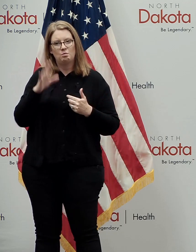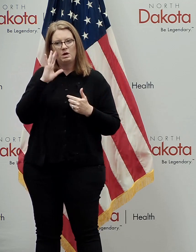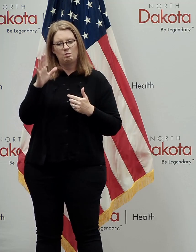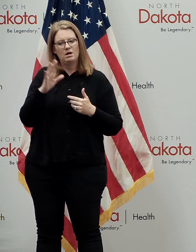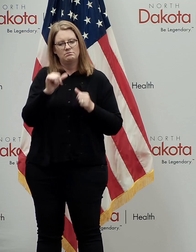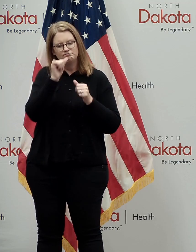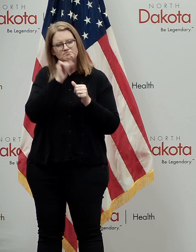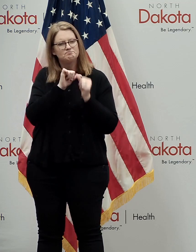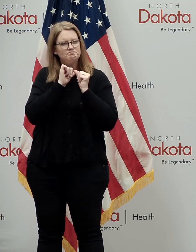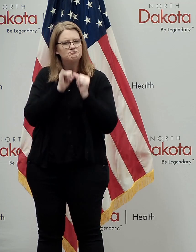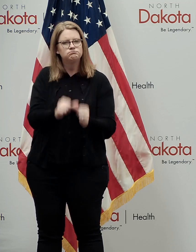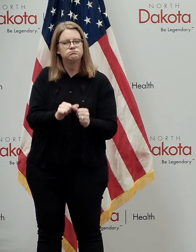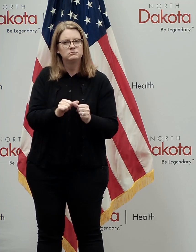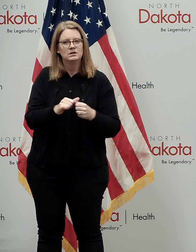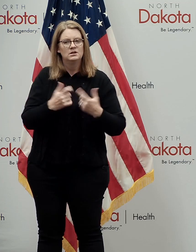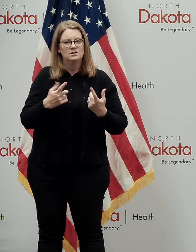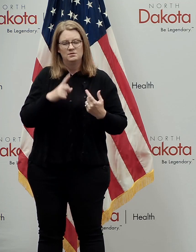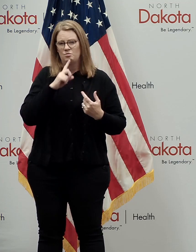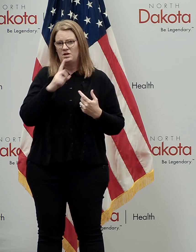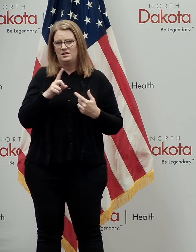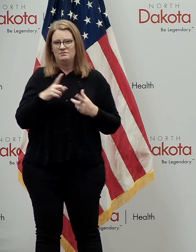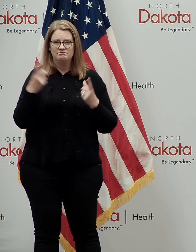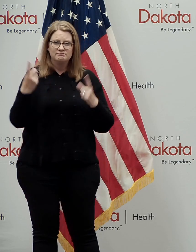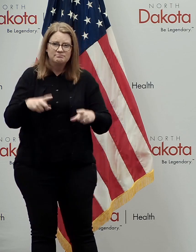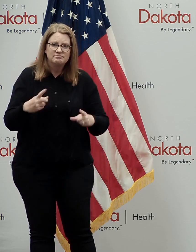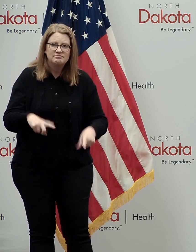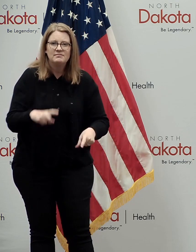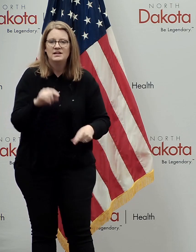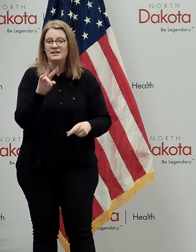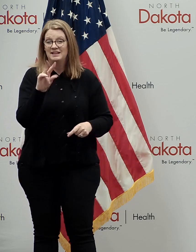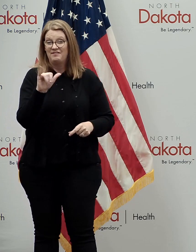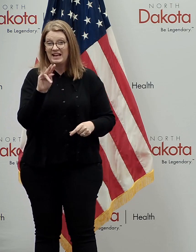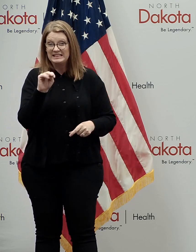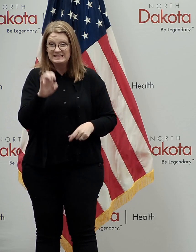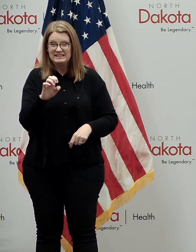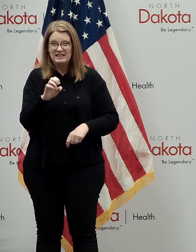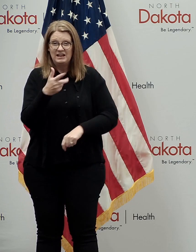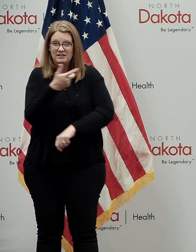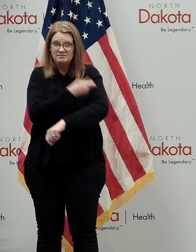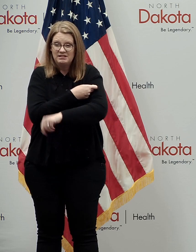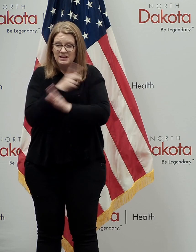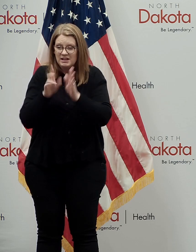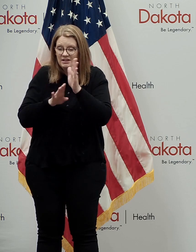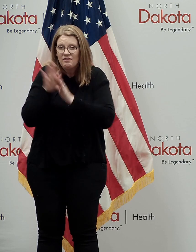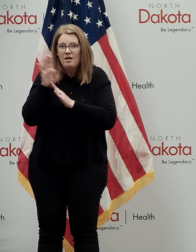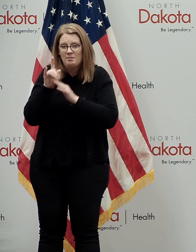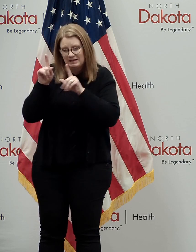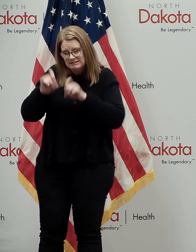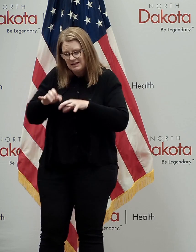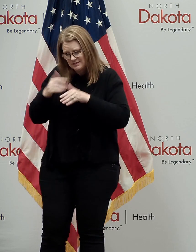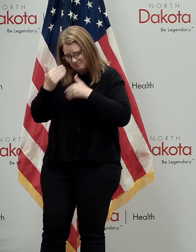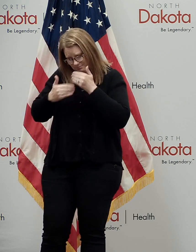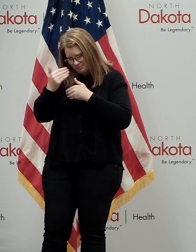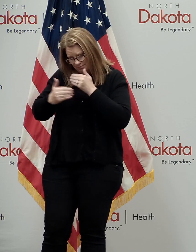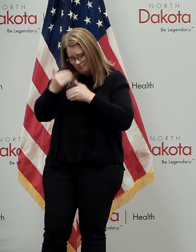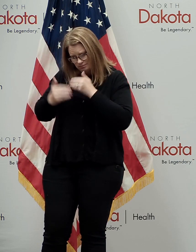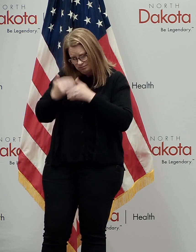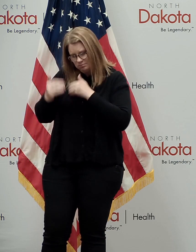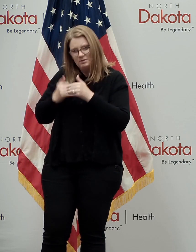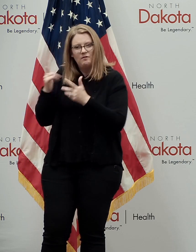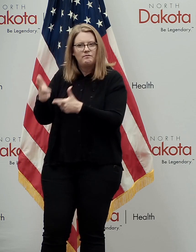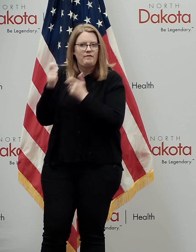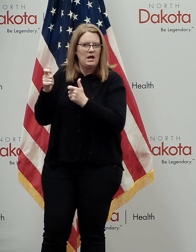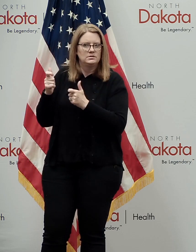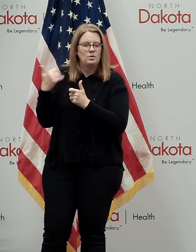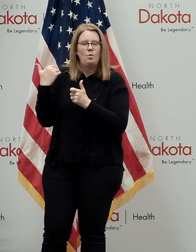one. All of the progress that's going on the vaccine front at record pace in terms of innovation that's occurring is going to